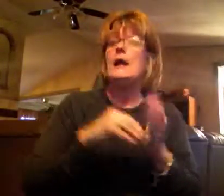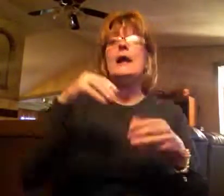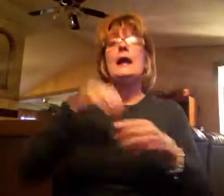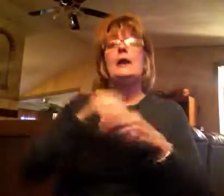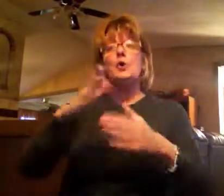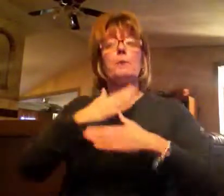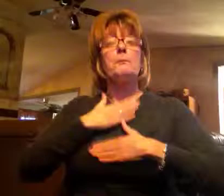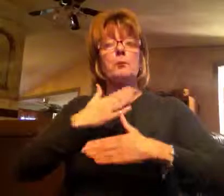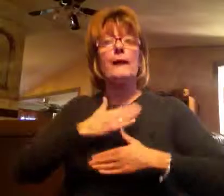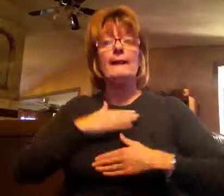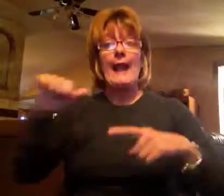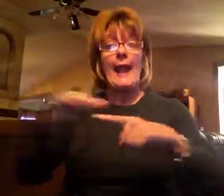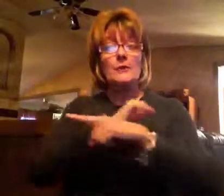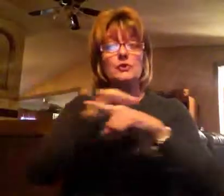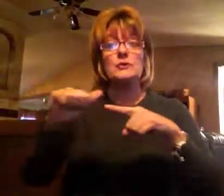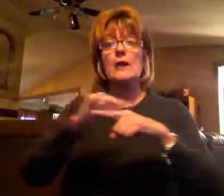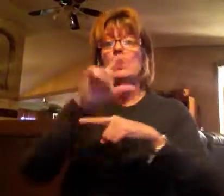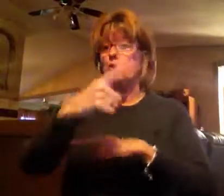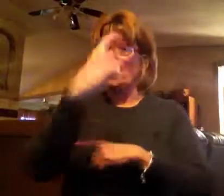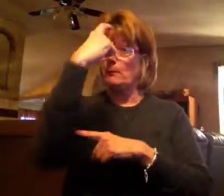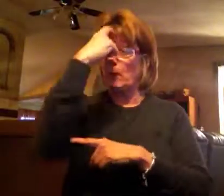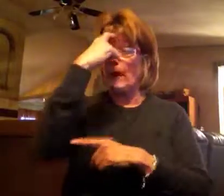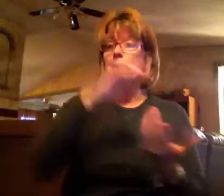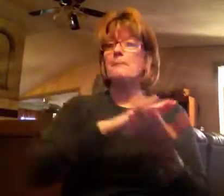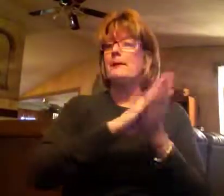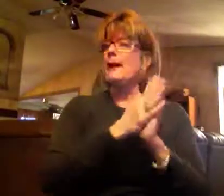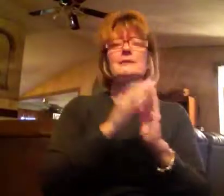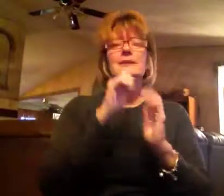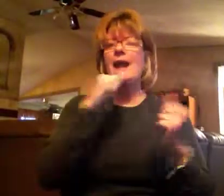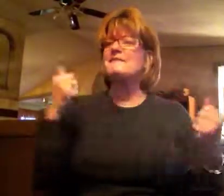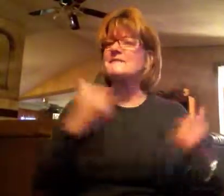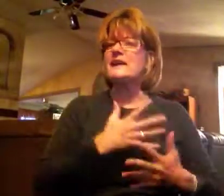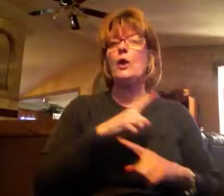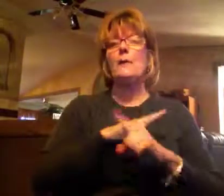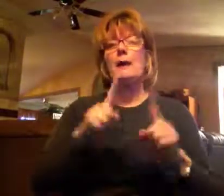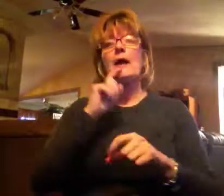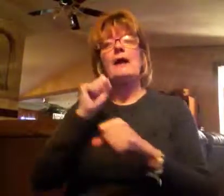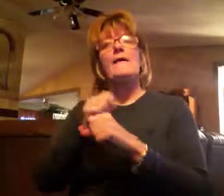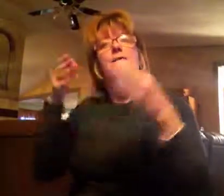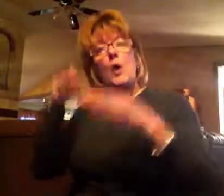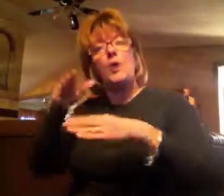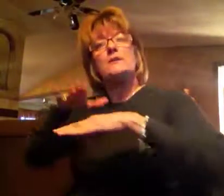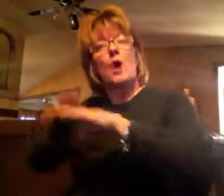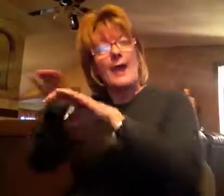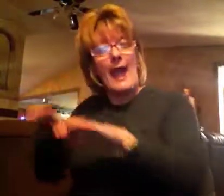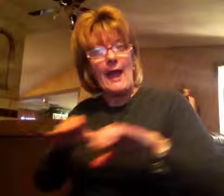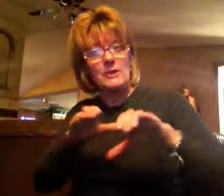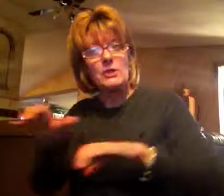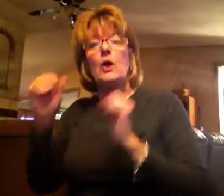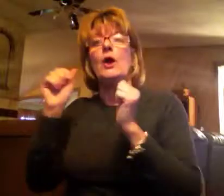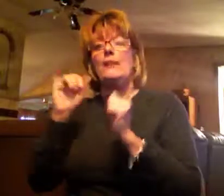brain's focus from fear into action. And you take control of your body and all the symptoms with this one important